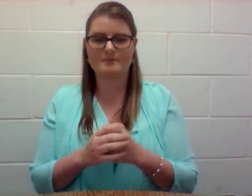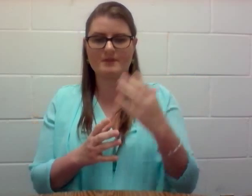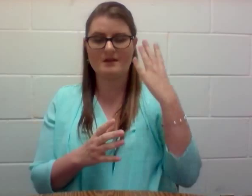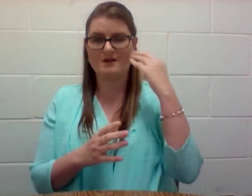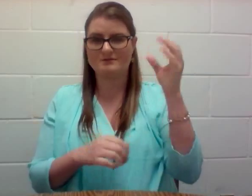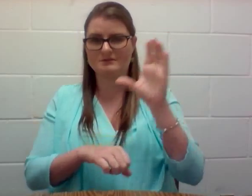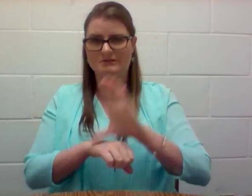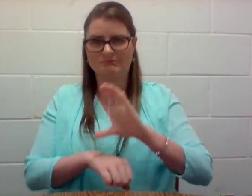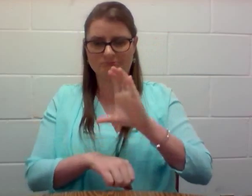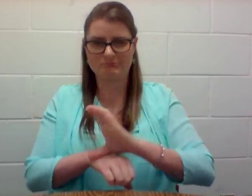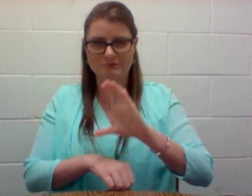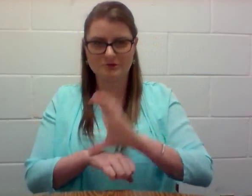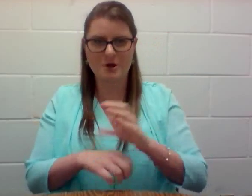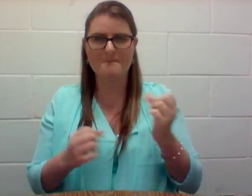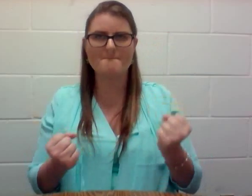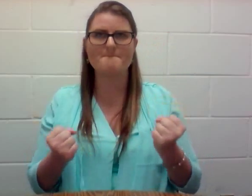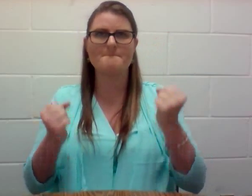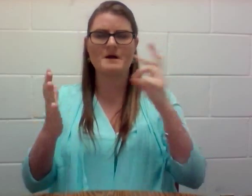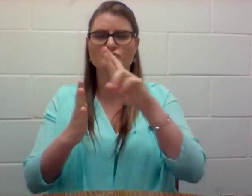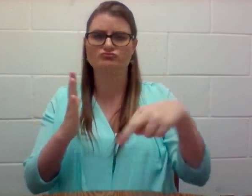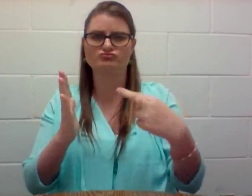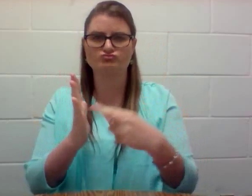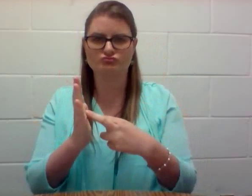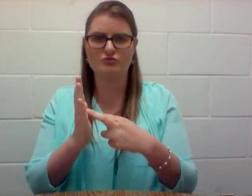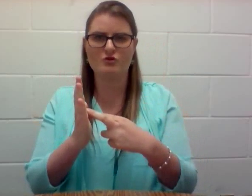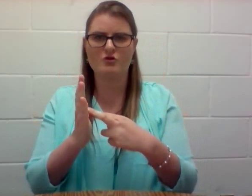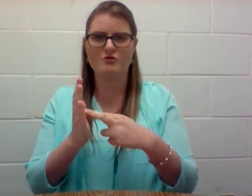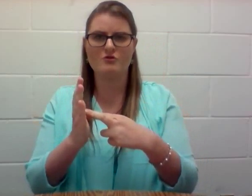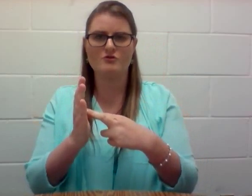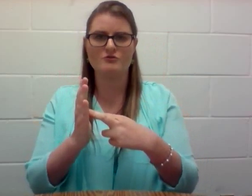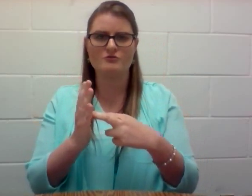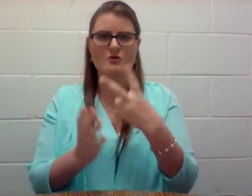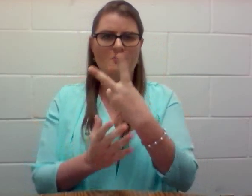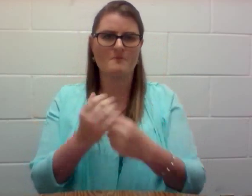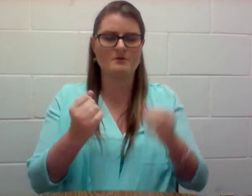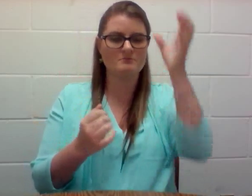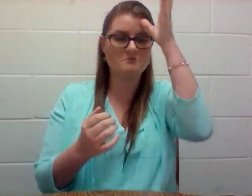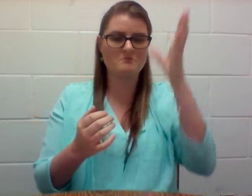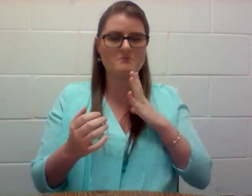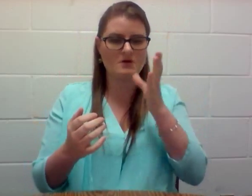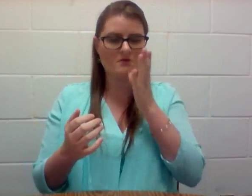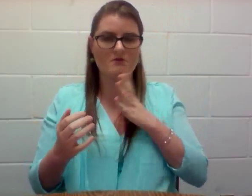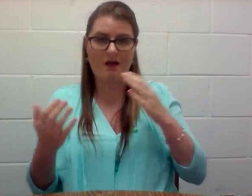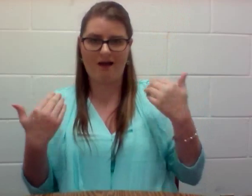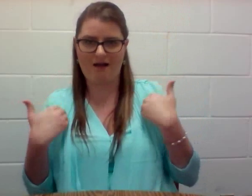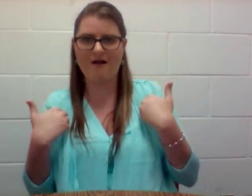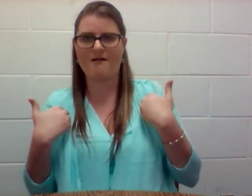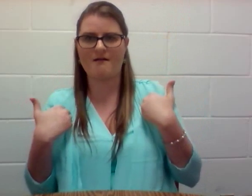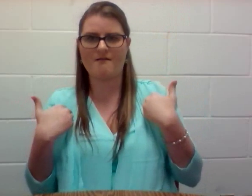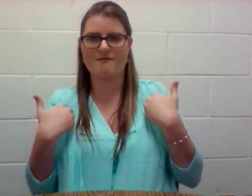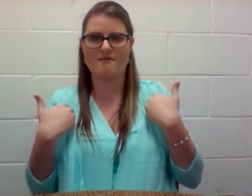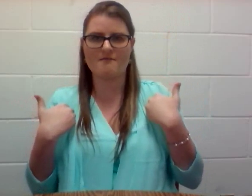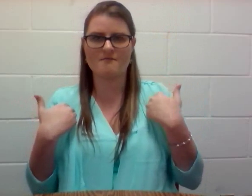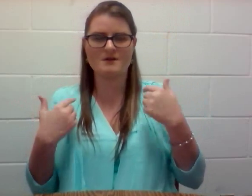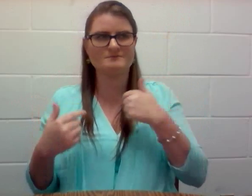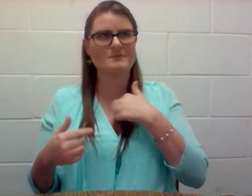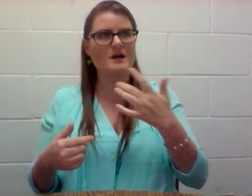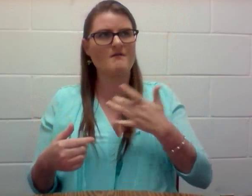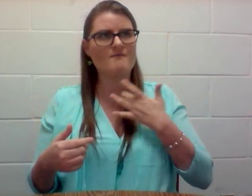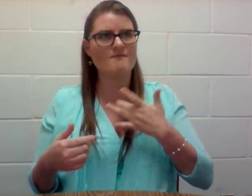men and women may fill in society? And my sense is that it is